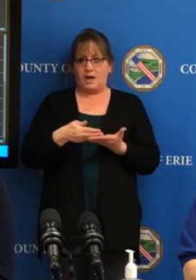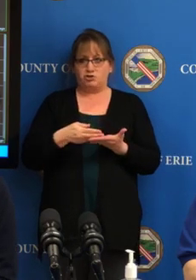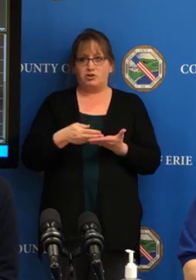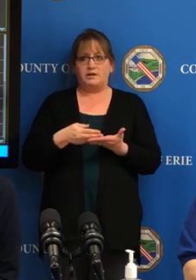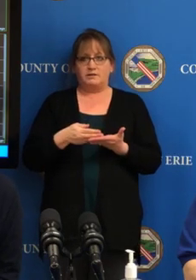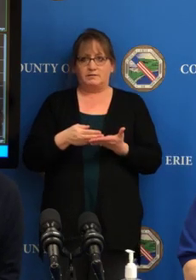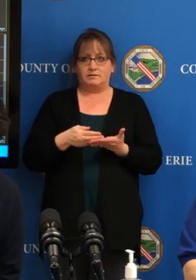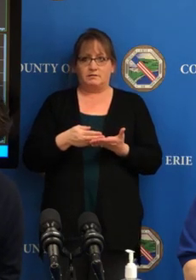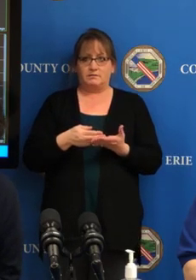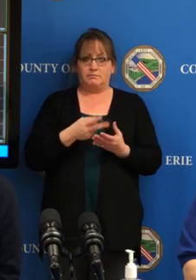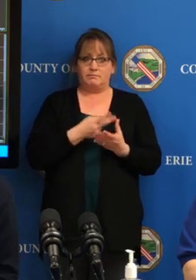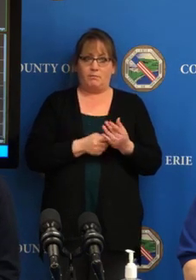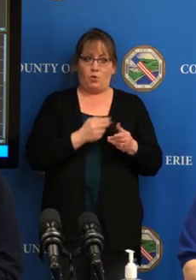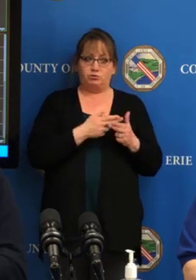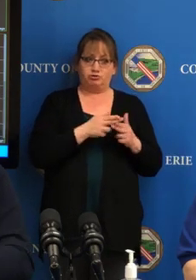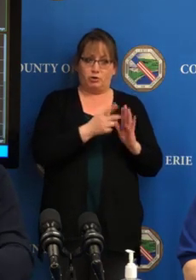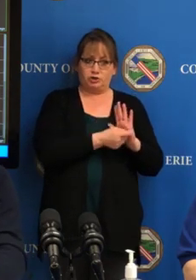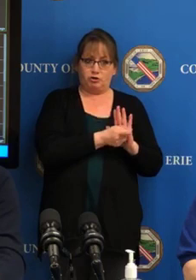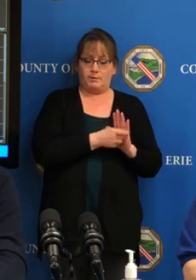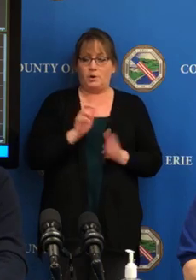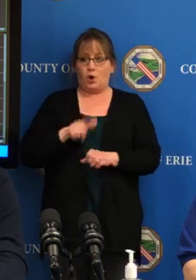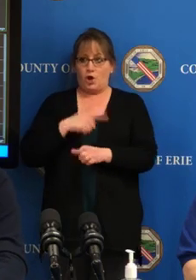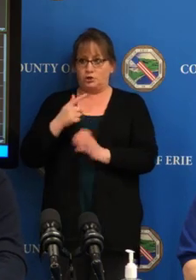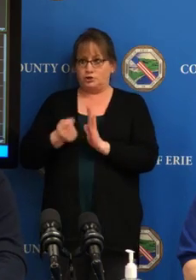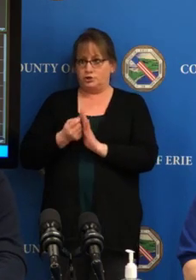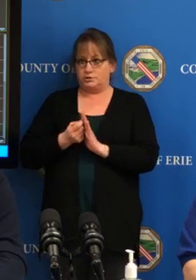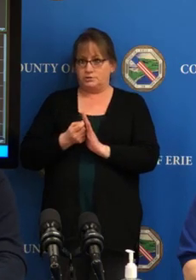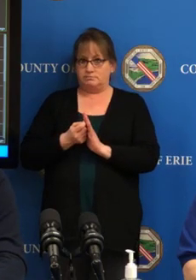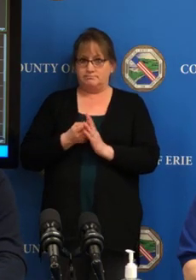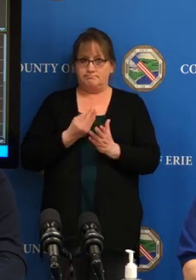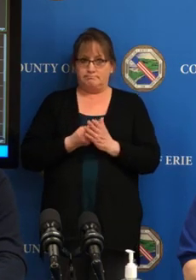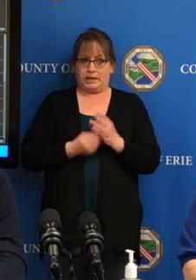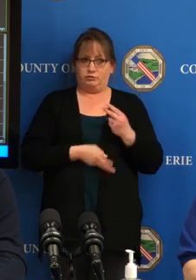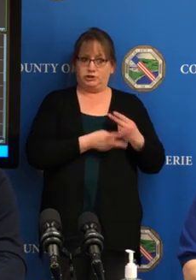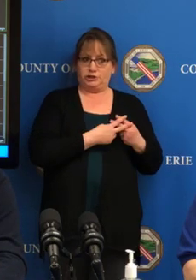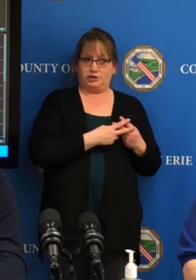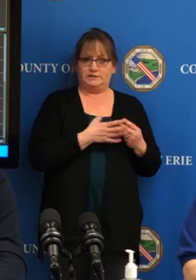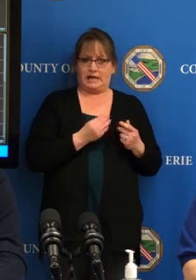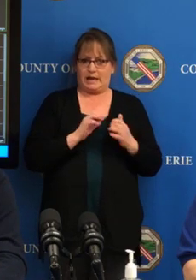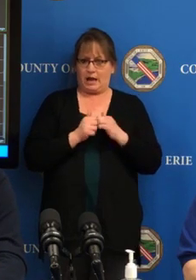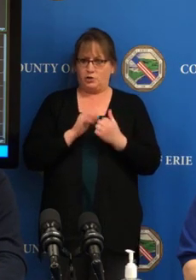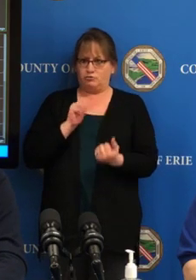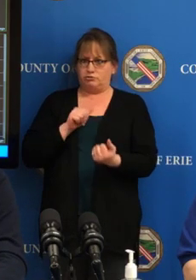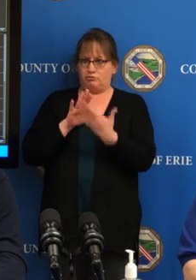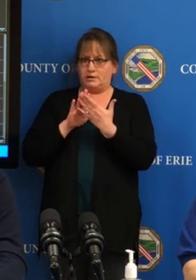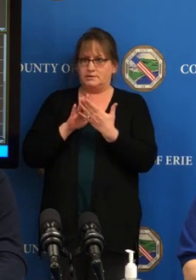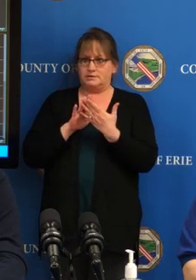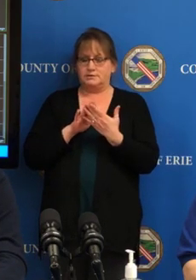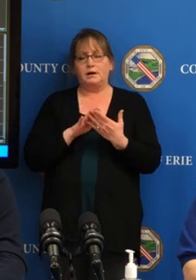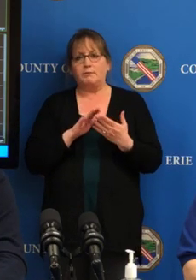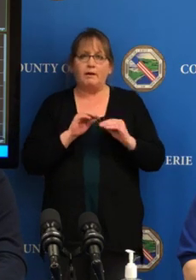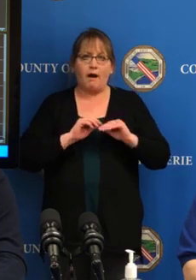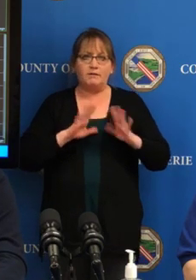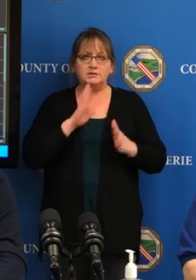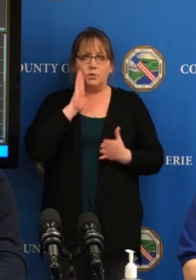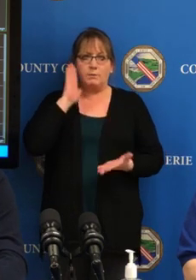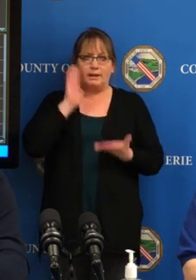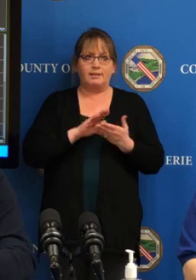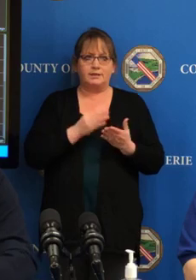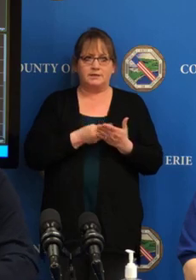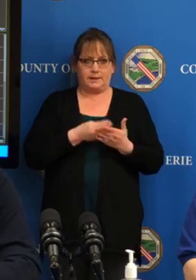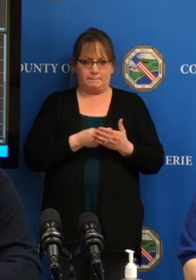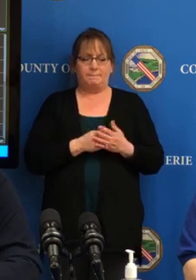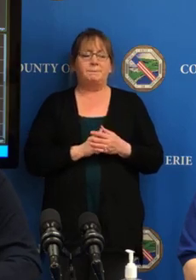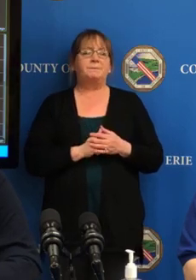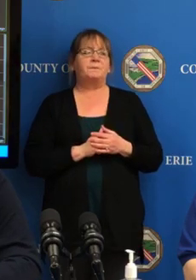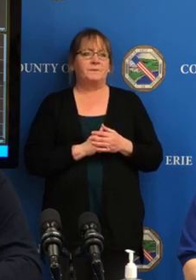and long term, in terms of money reserved and how we're going to address, which is obviously less total income coming into our region? The question is in